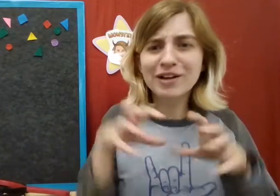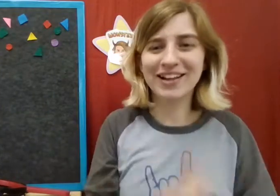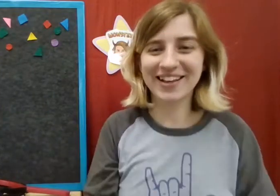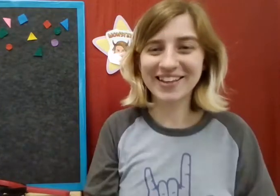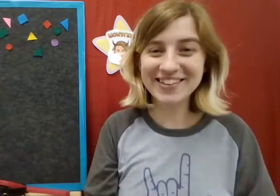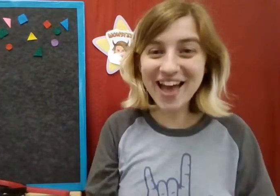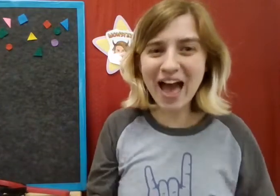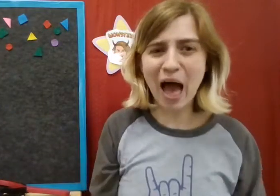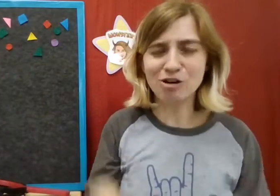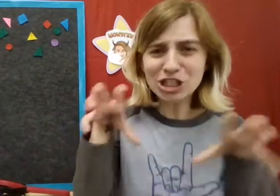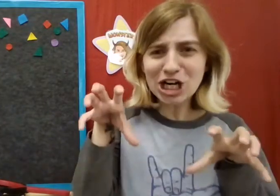Yeah.